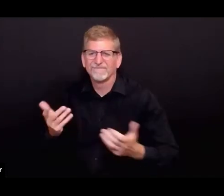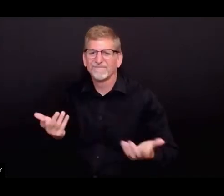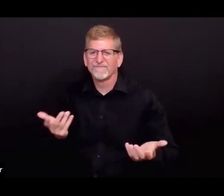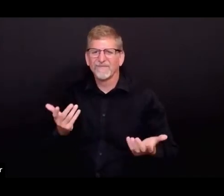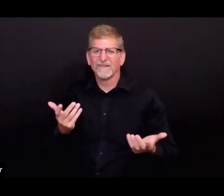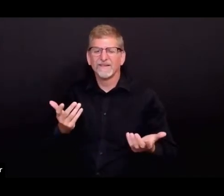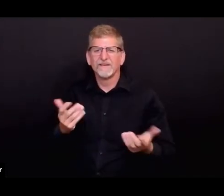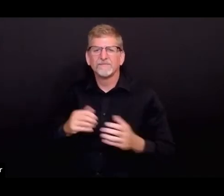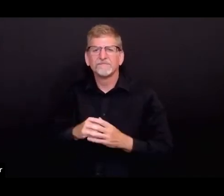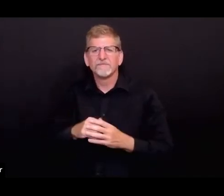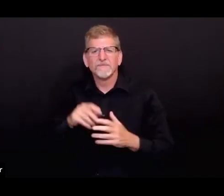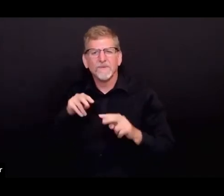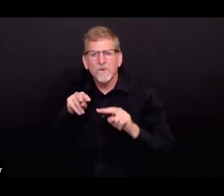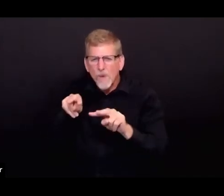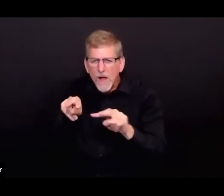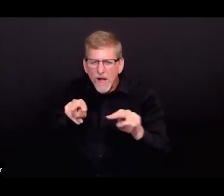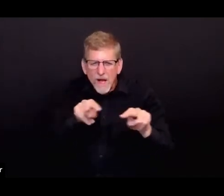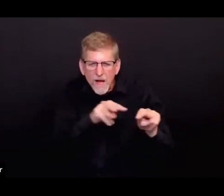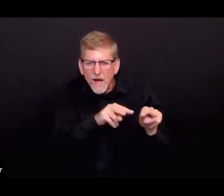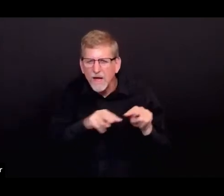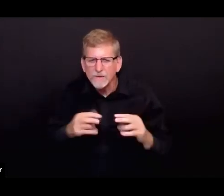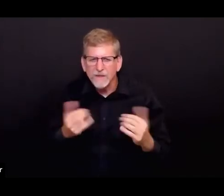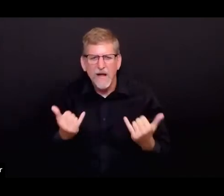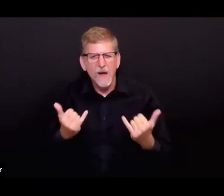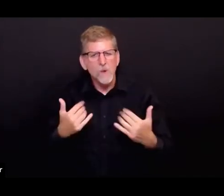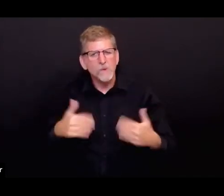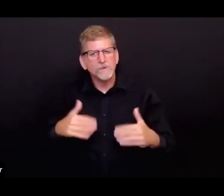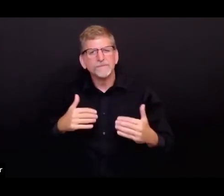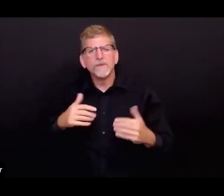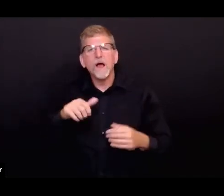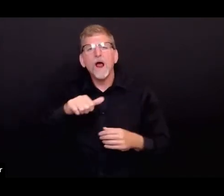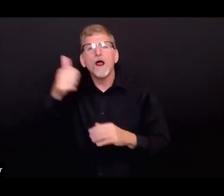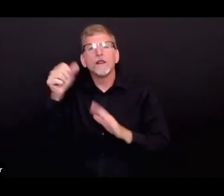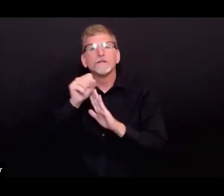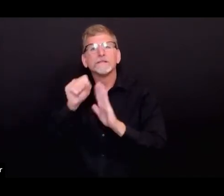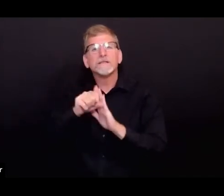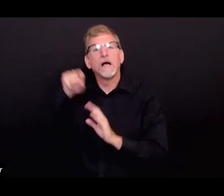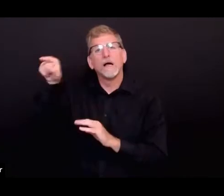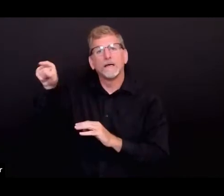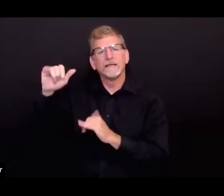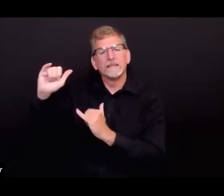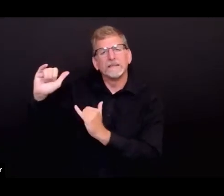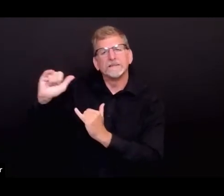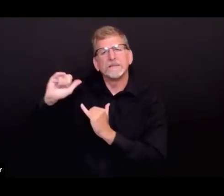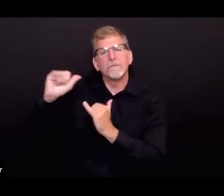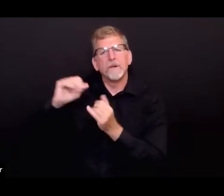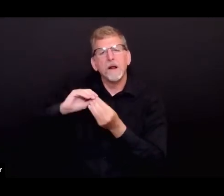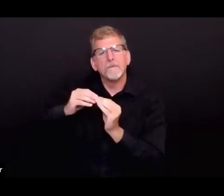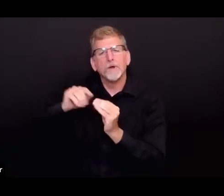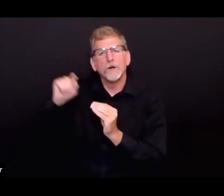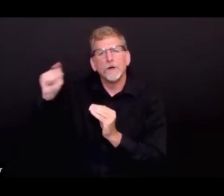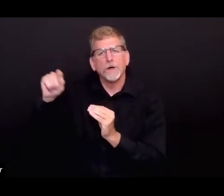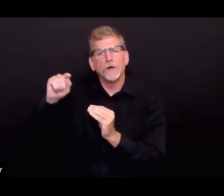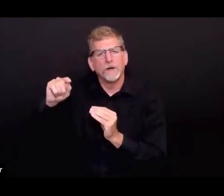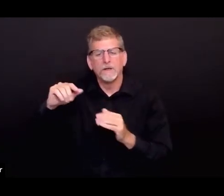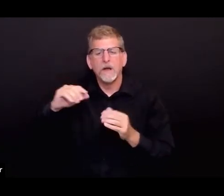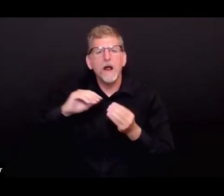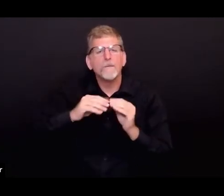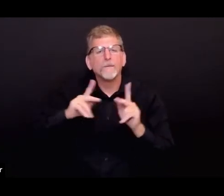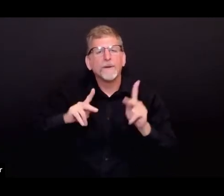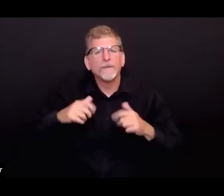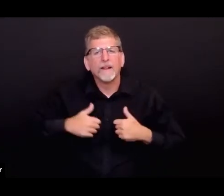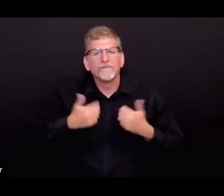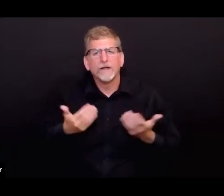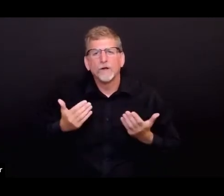a similarly sized population state without quite as large an urban area in our neighbors in Wisconsin, we're